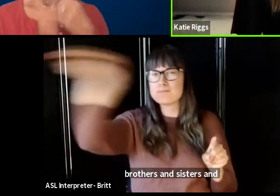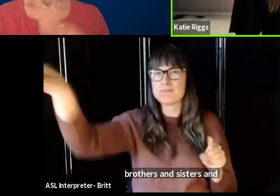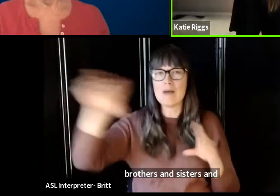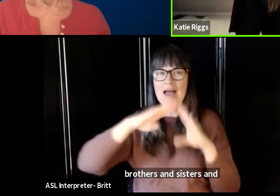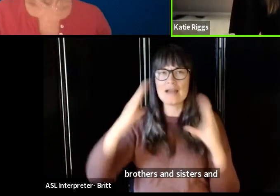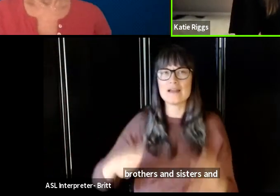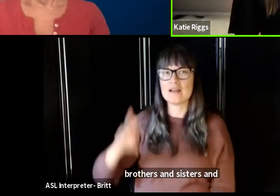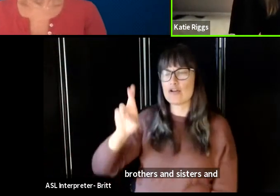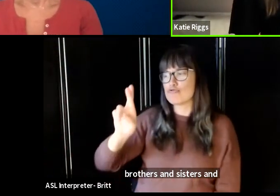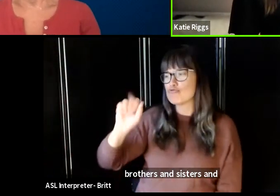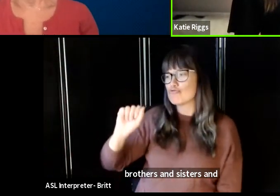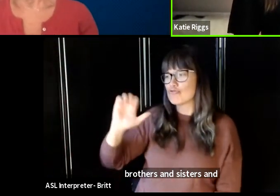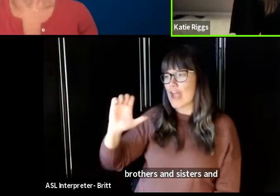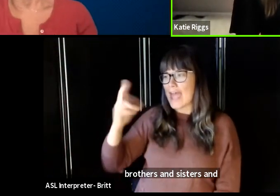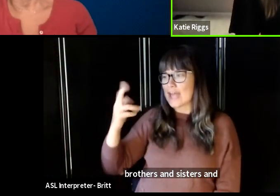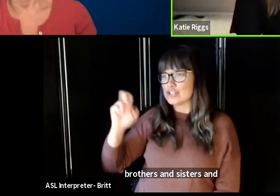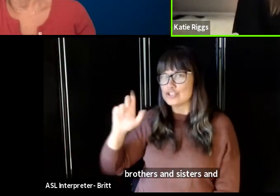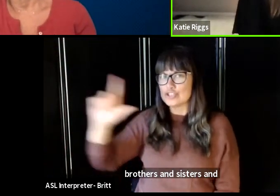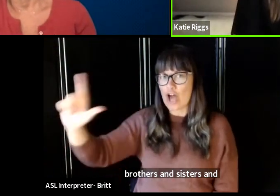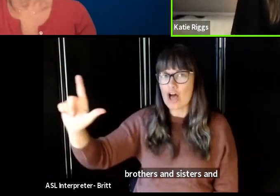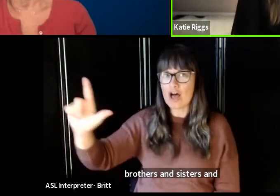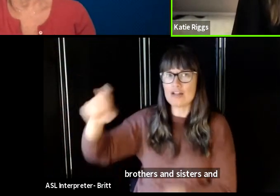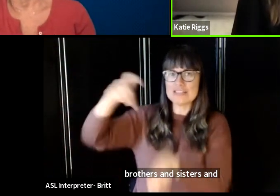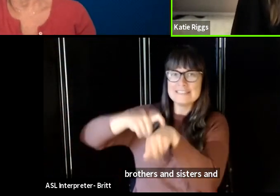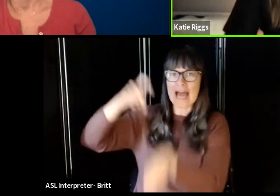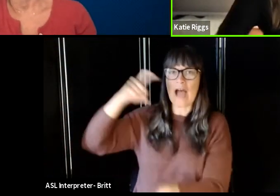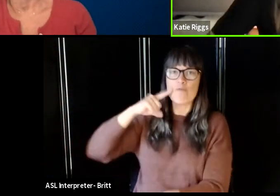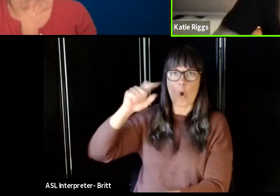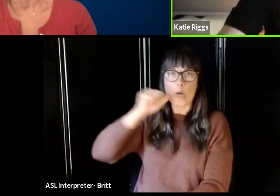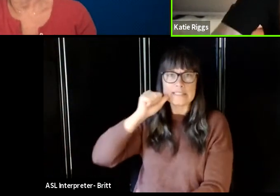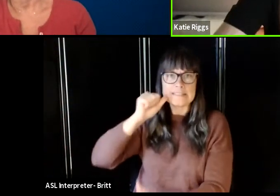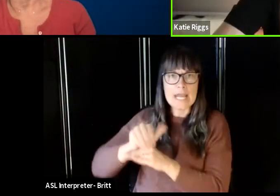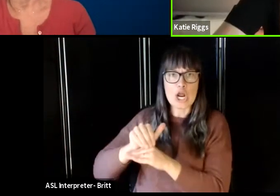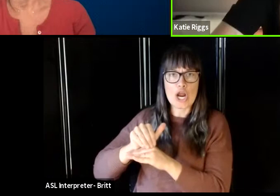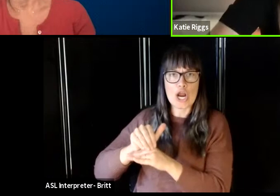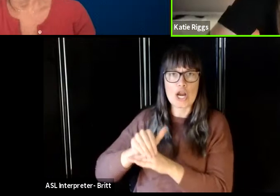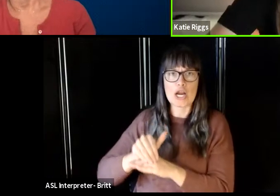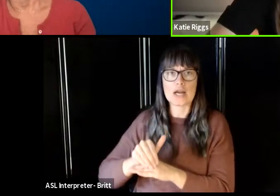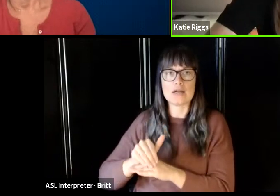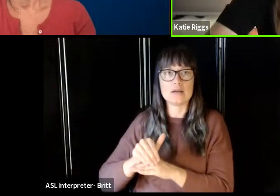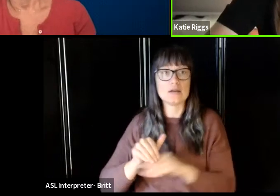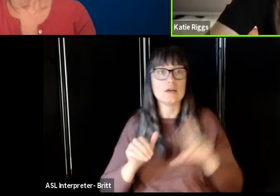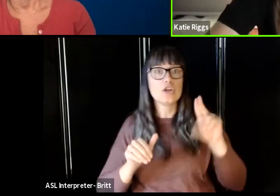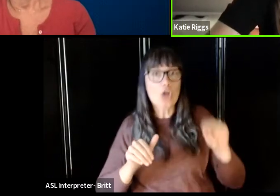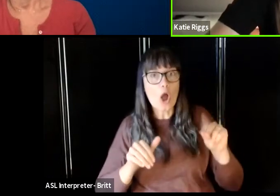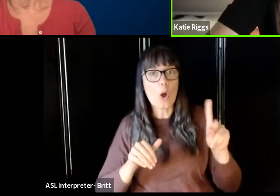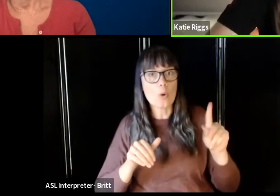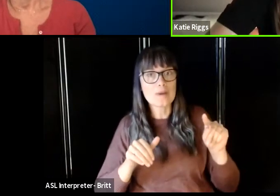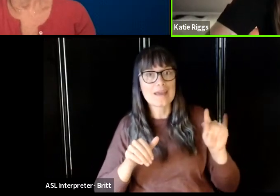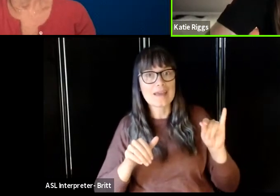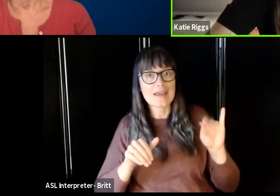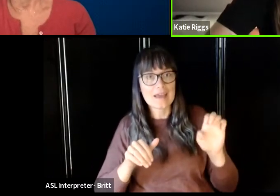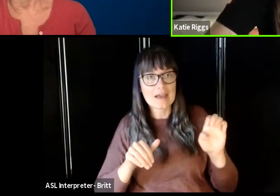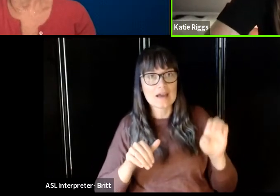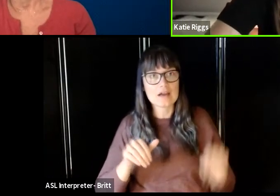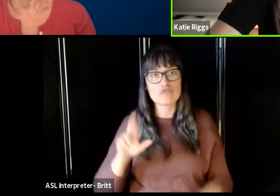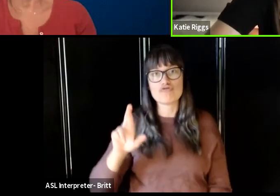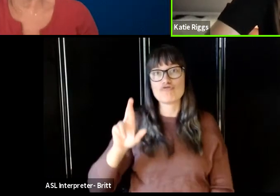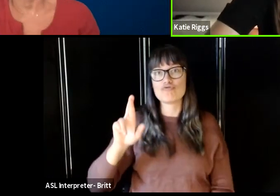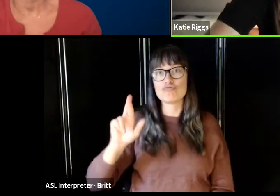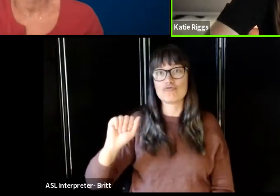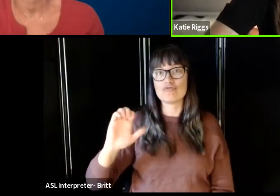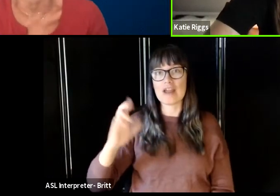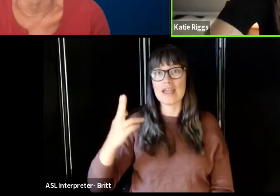go, Rachel, it's time for dinner. And my dad would go, no, Katie, it's Rachel.